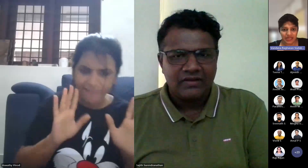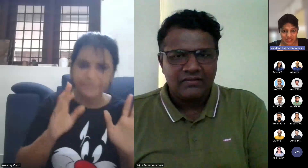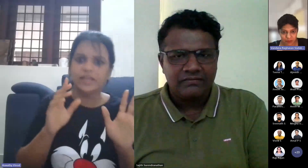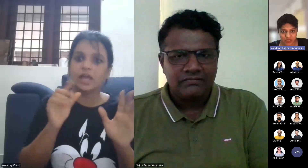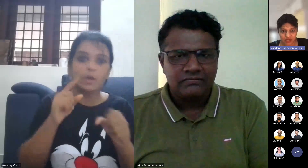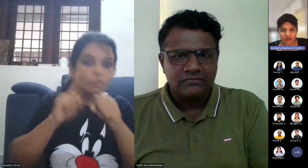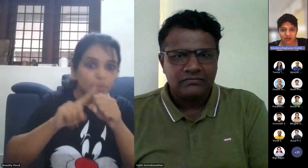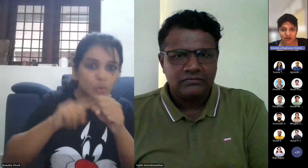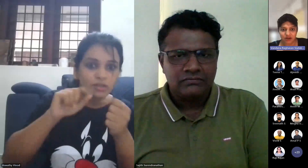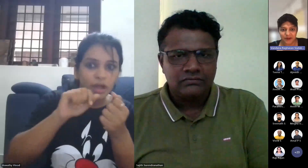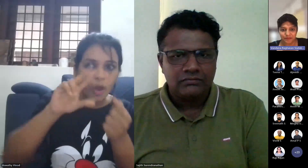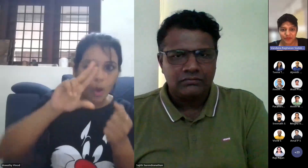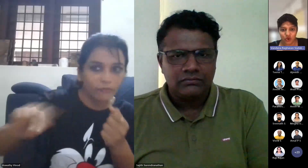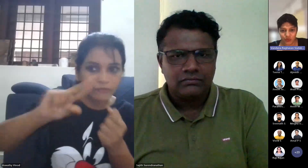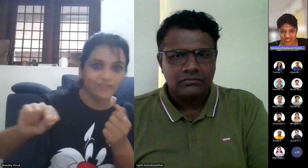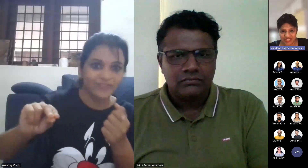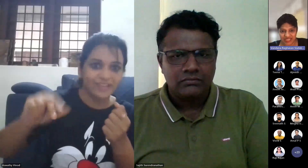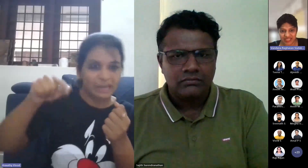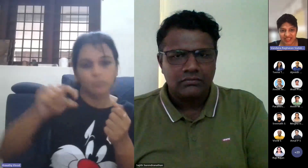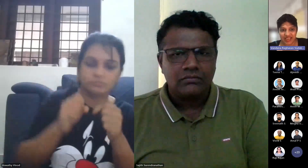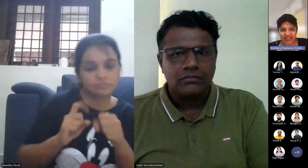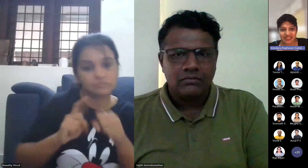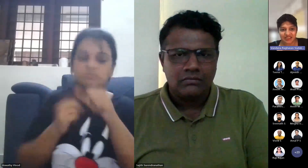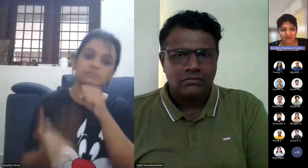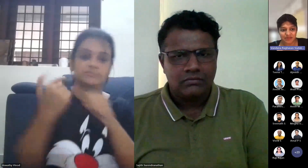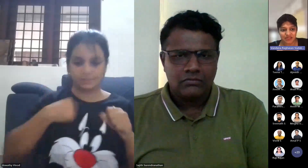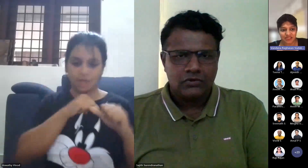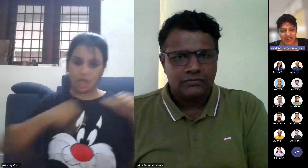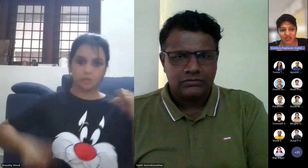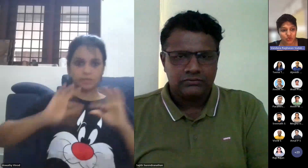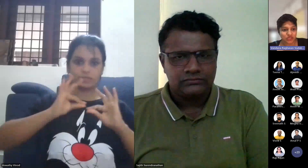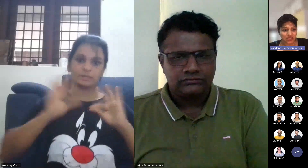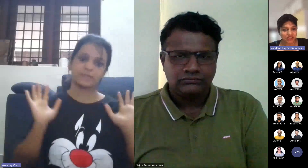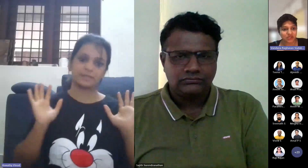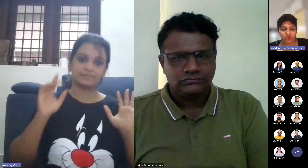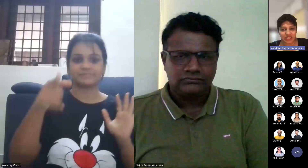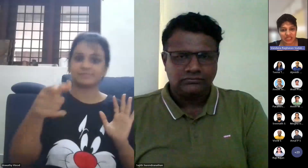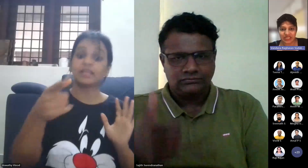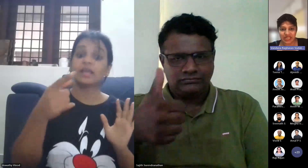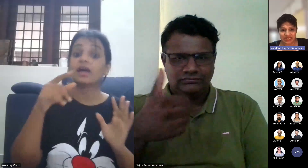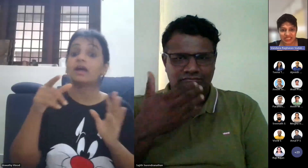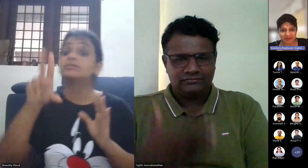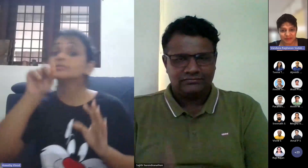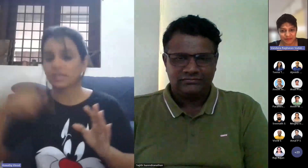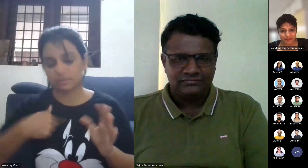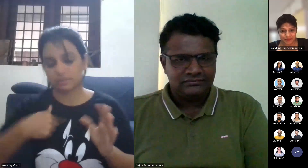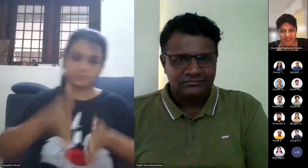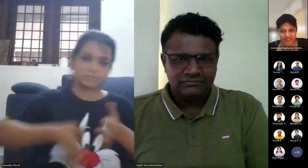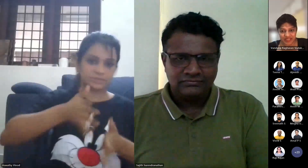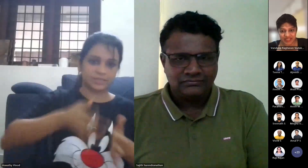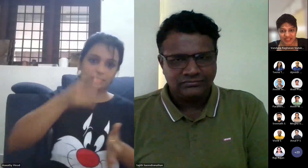will interpret your question and sign to Sajith so that he can take it.